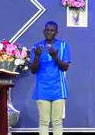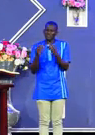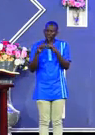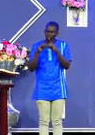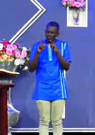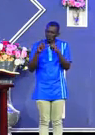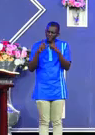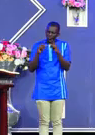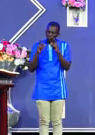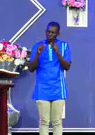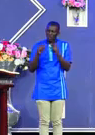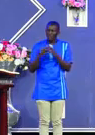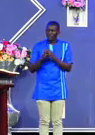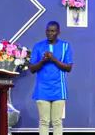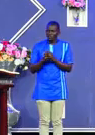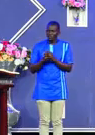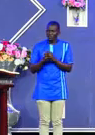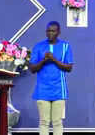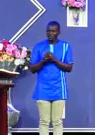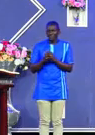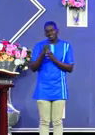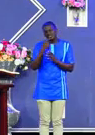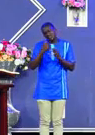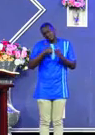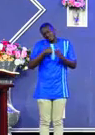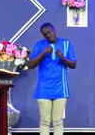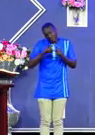I escaped from my relatives.